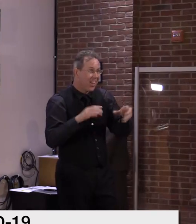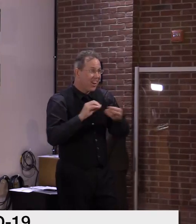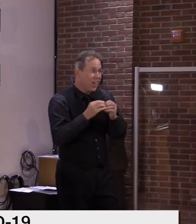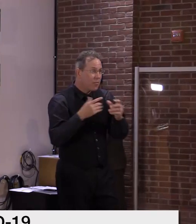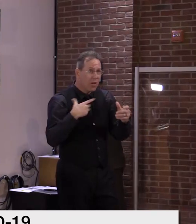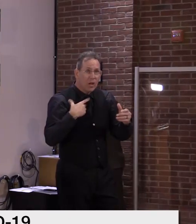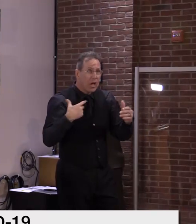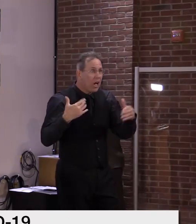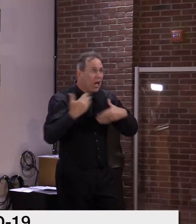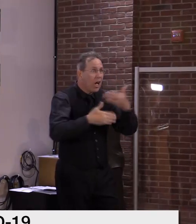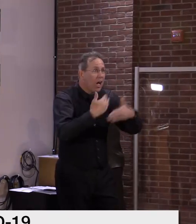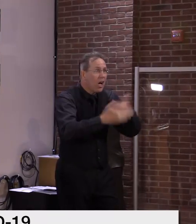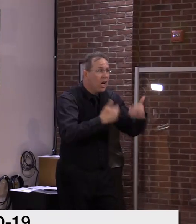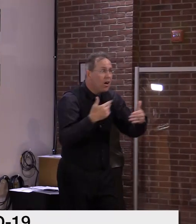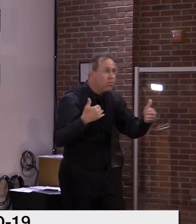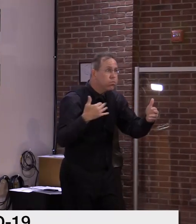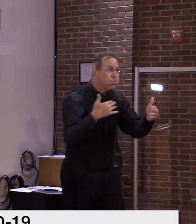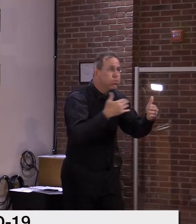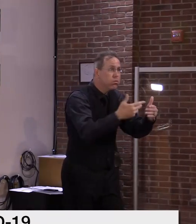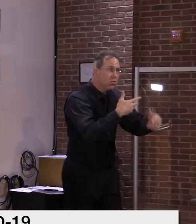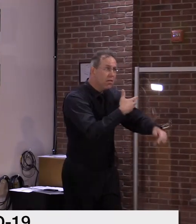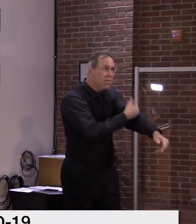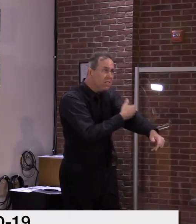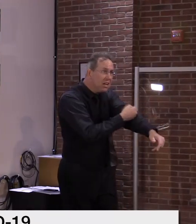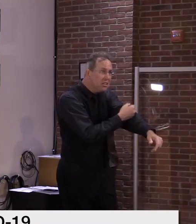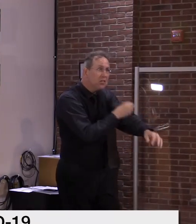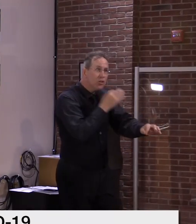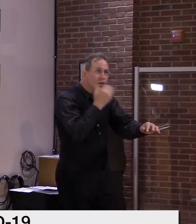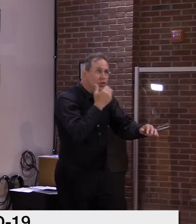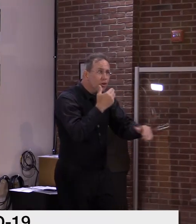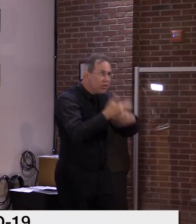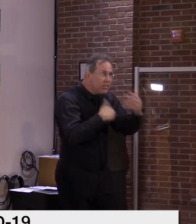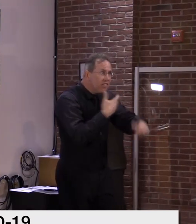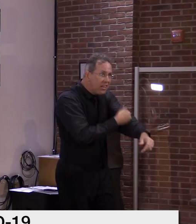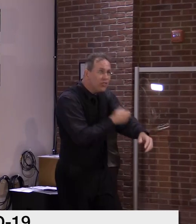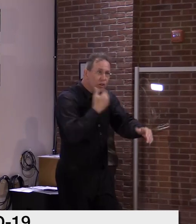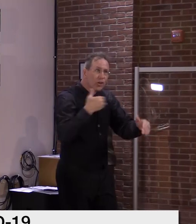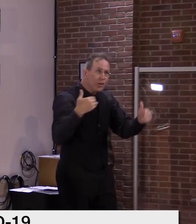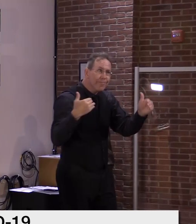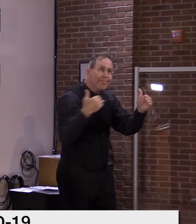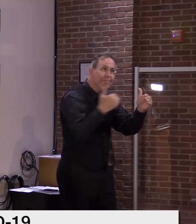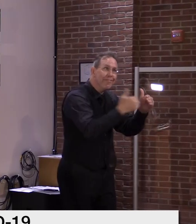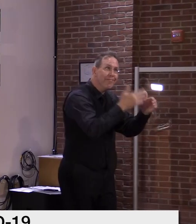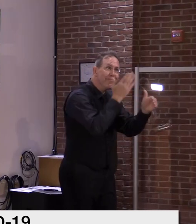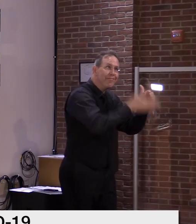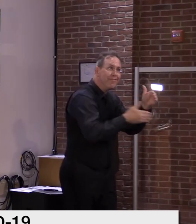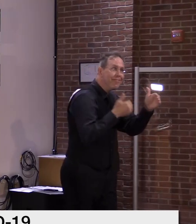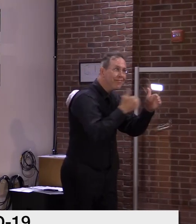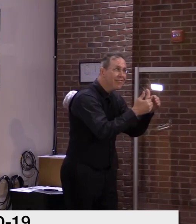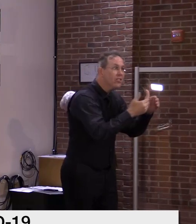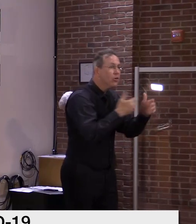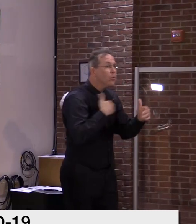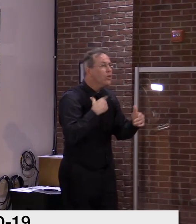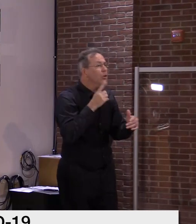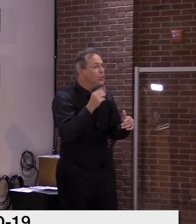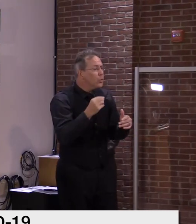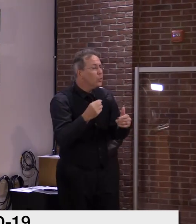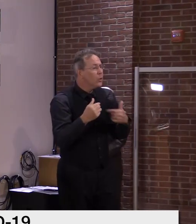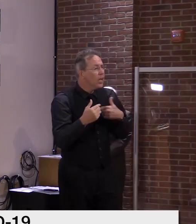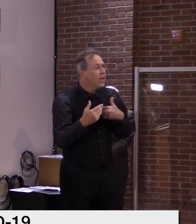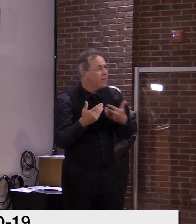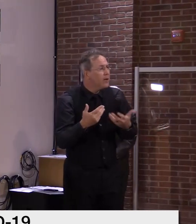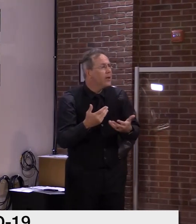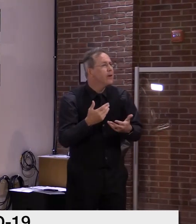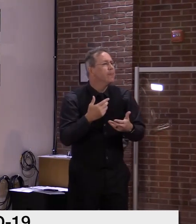we're reaching for and heading in a great direction for, you do have a degree of suppression